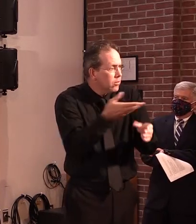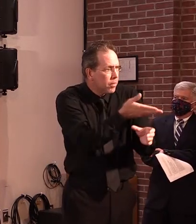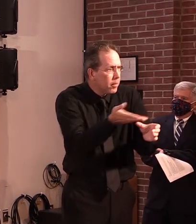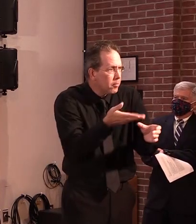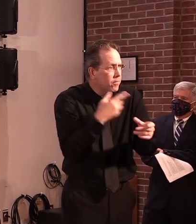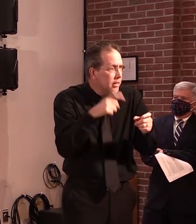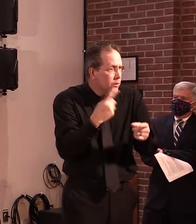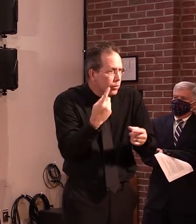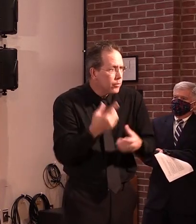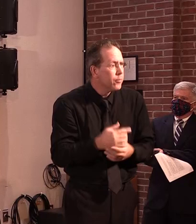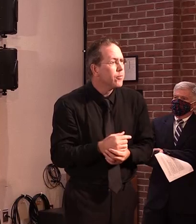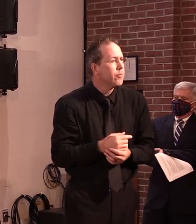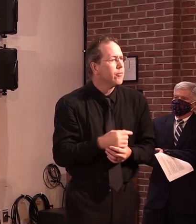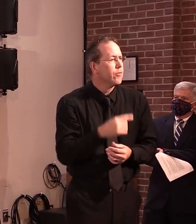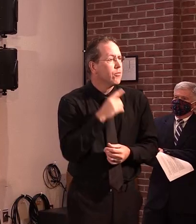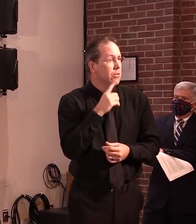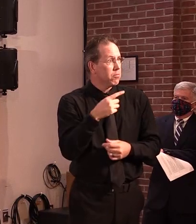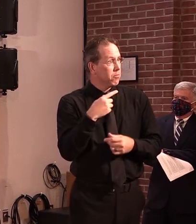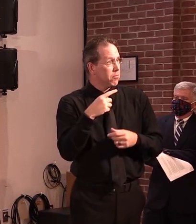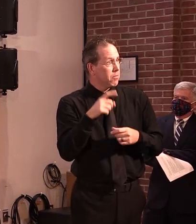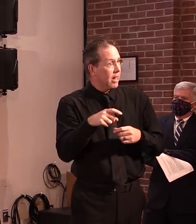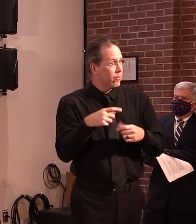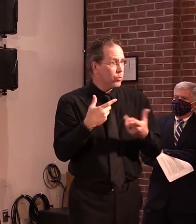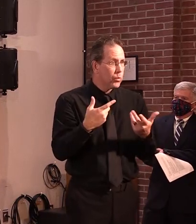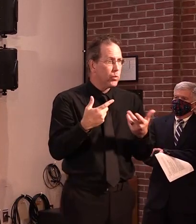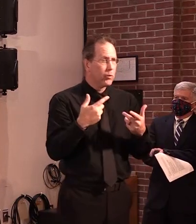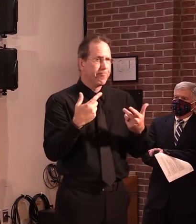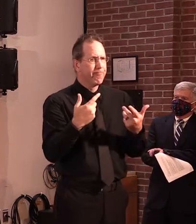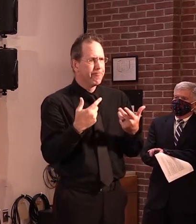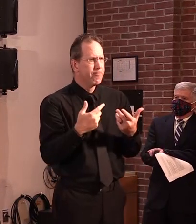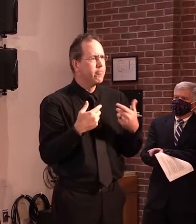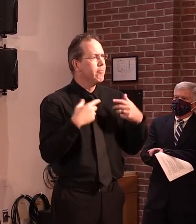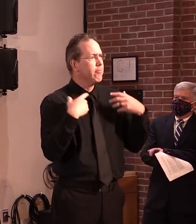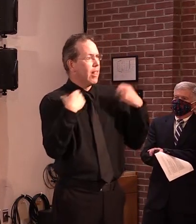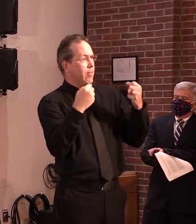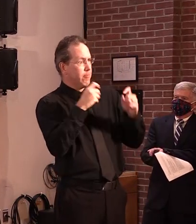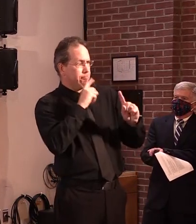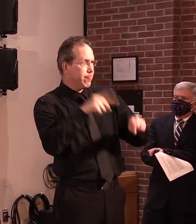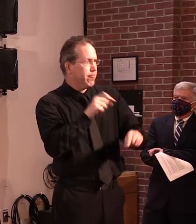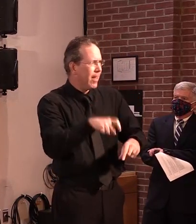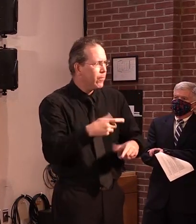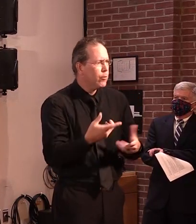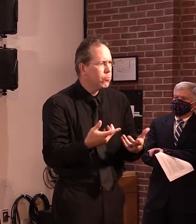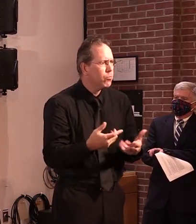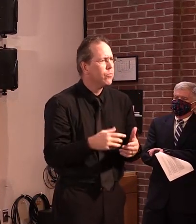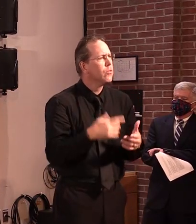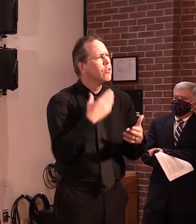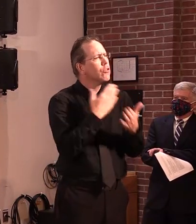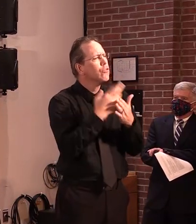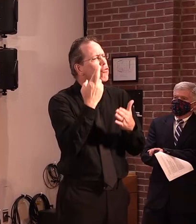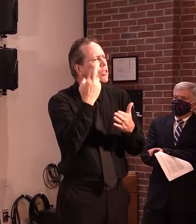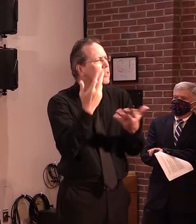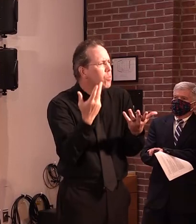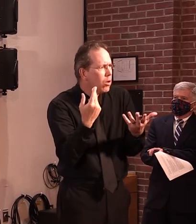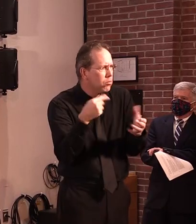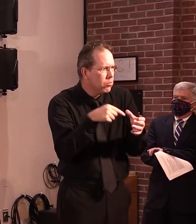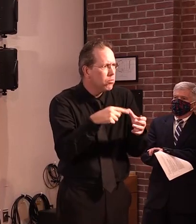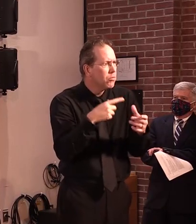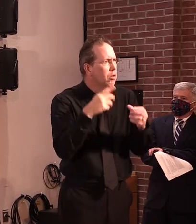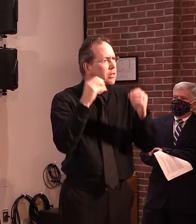there is no reason that a teacher would not be able to return back to school if they have not been identified as a close